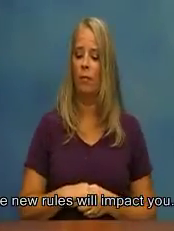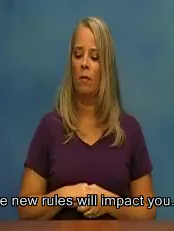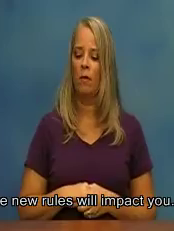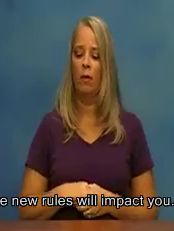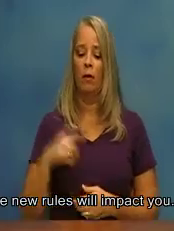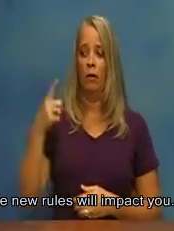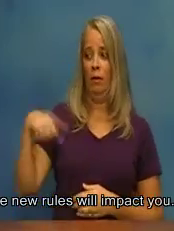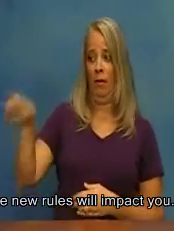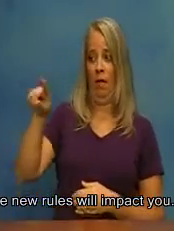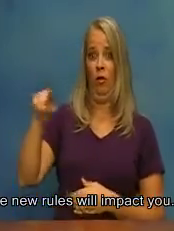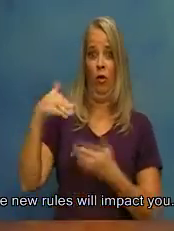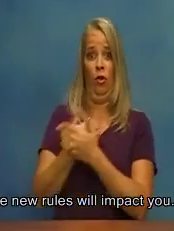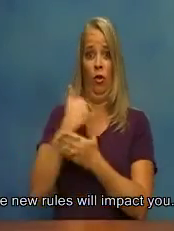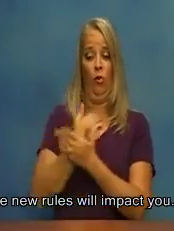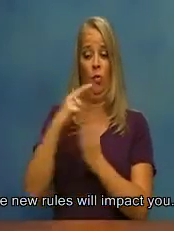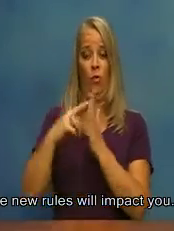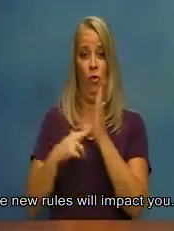5-800 new rules will impact you.